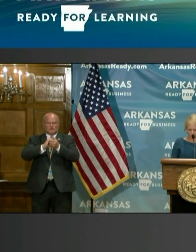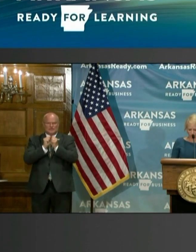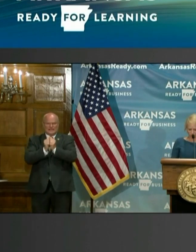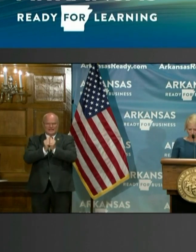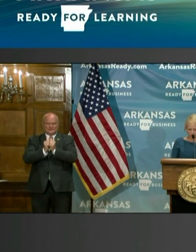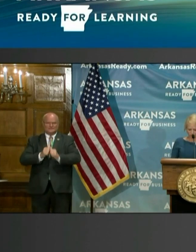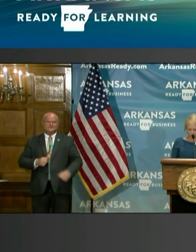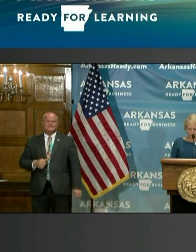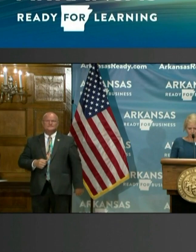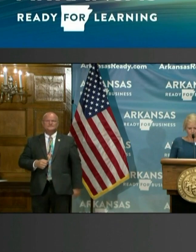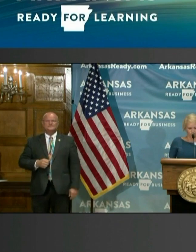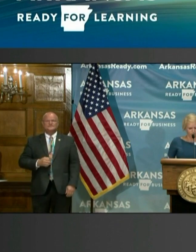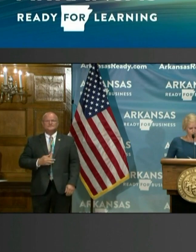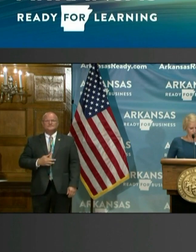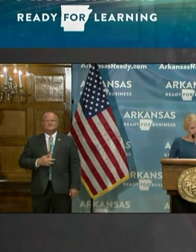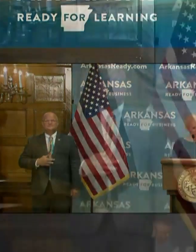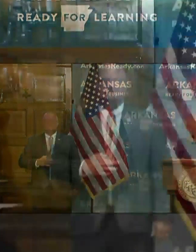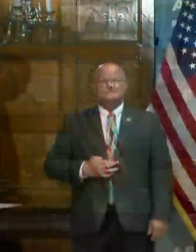process.